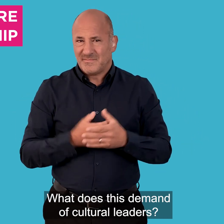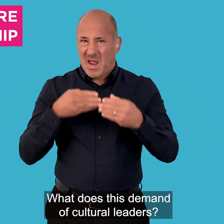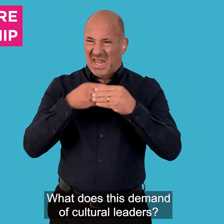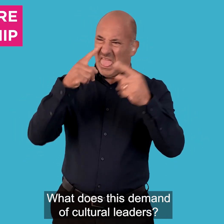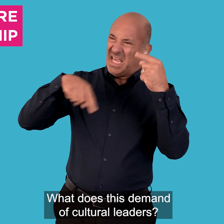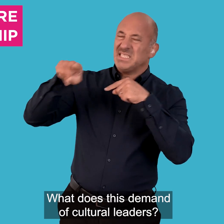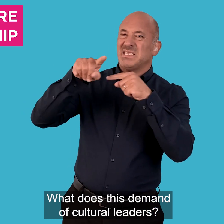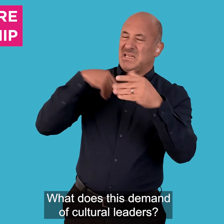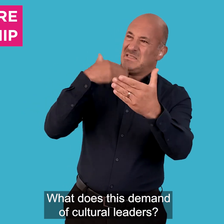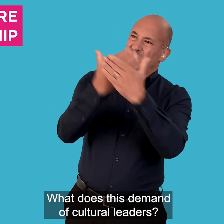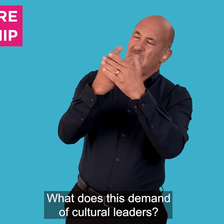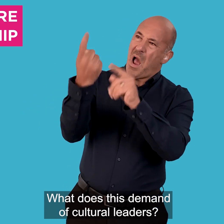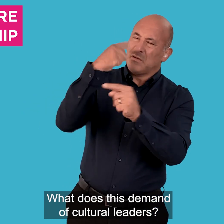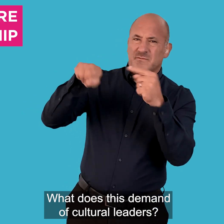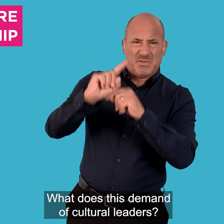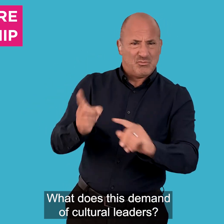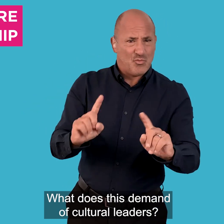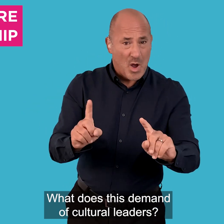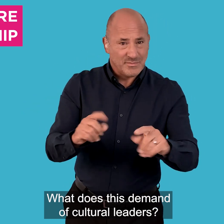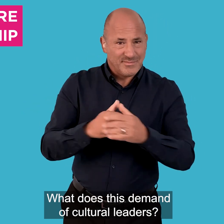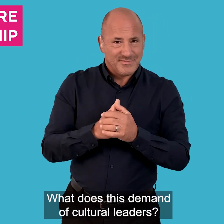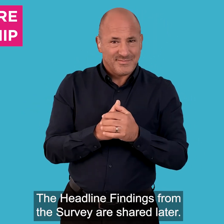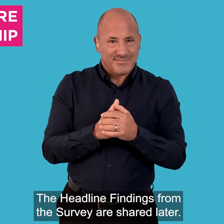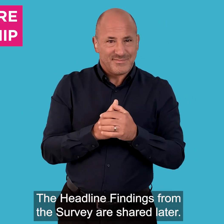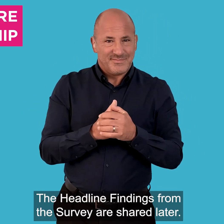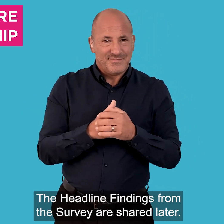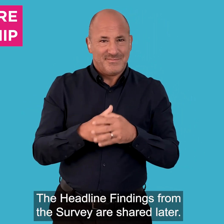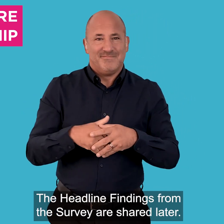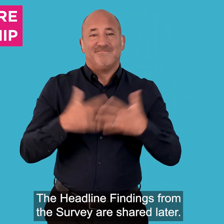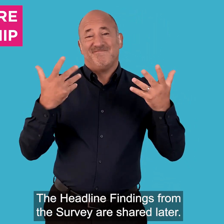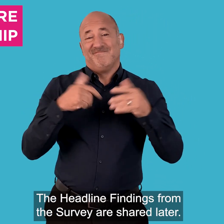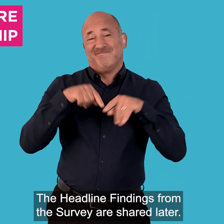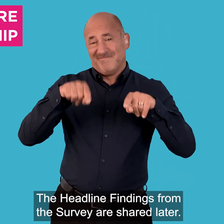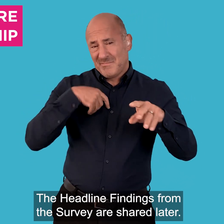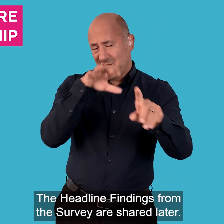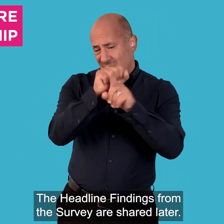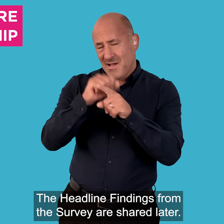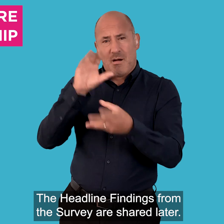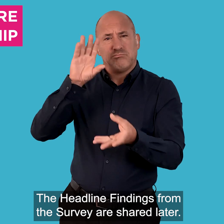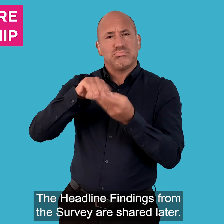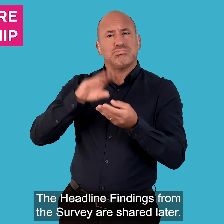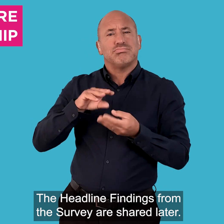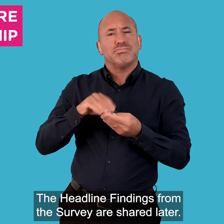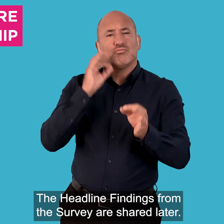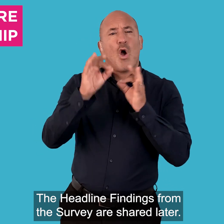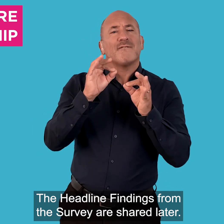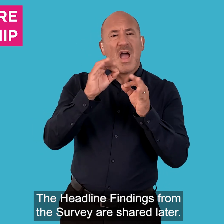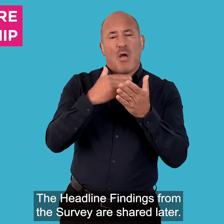What does this demand of cultural leaders? The headline findings from the survey are